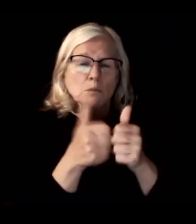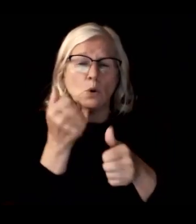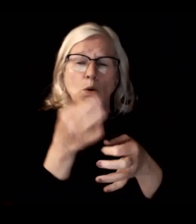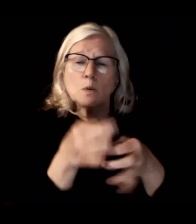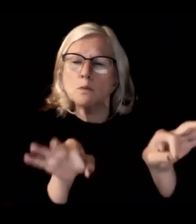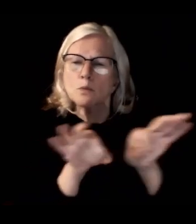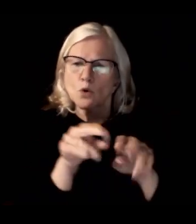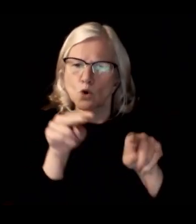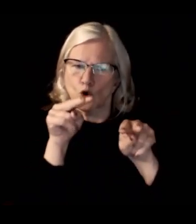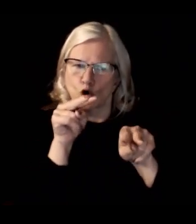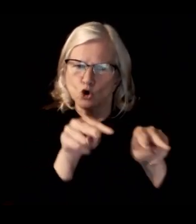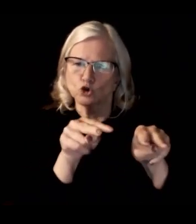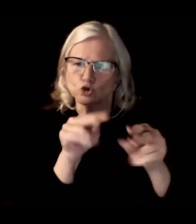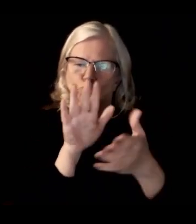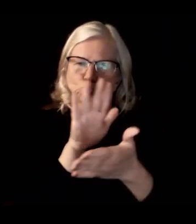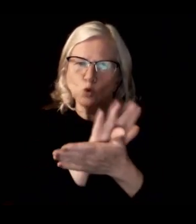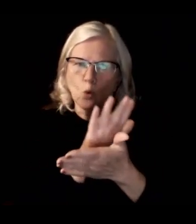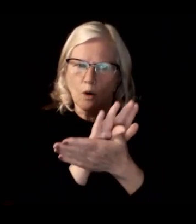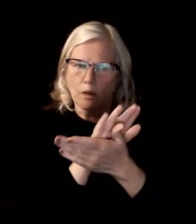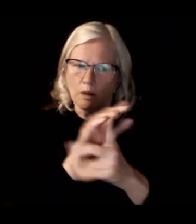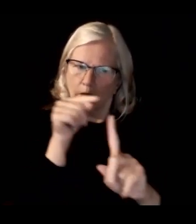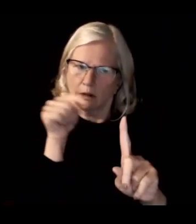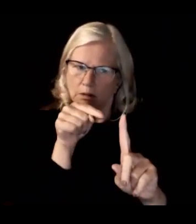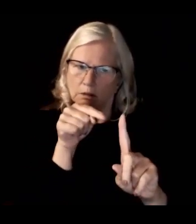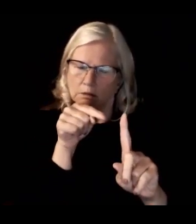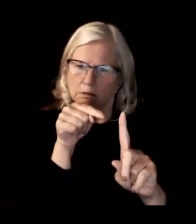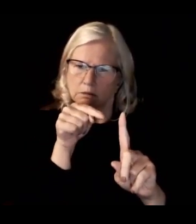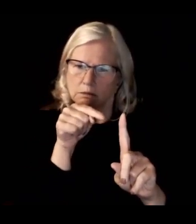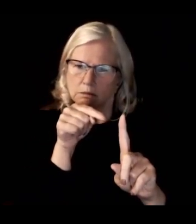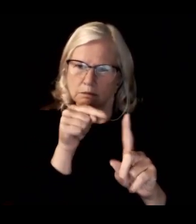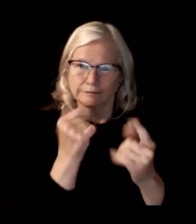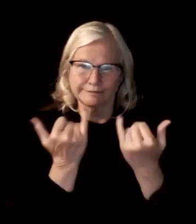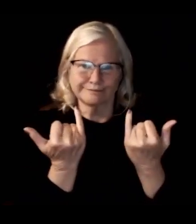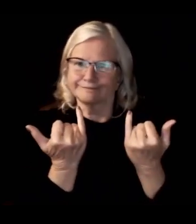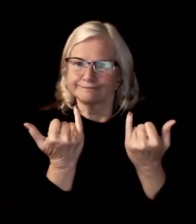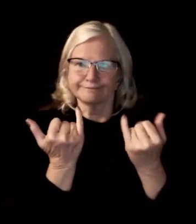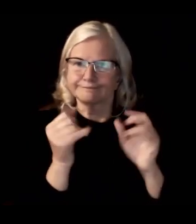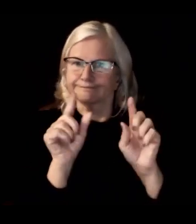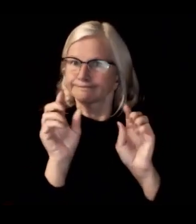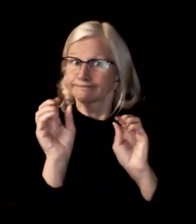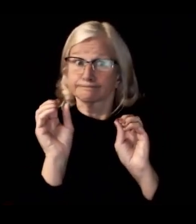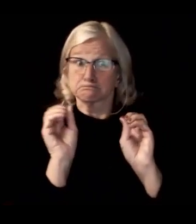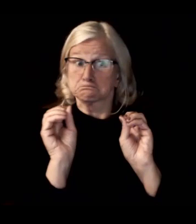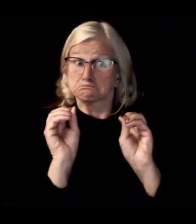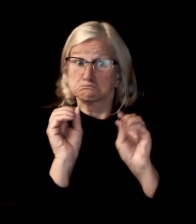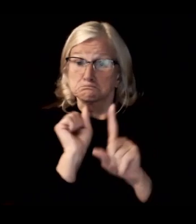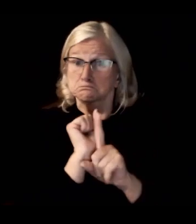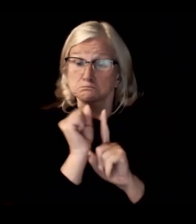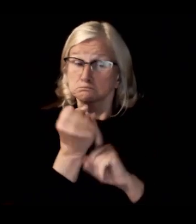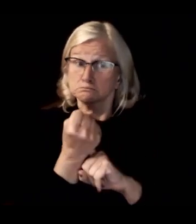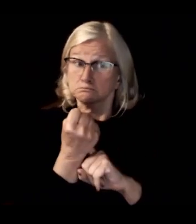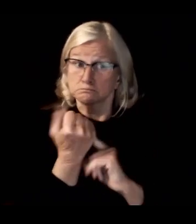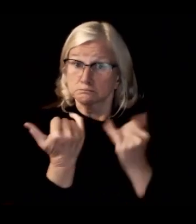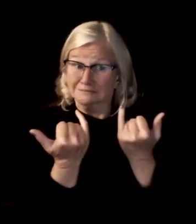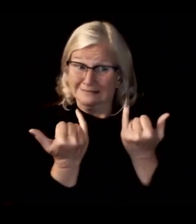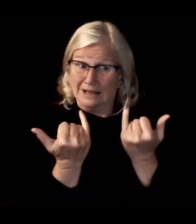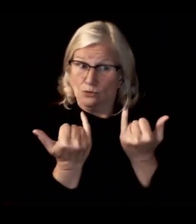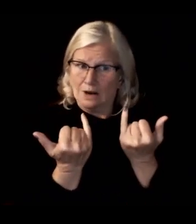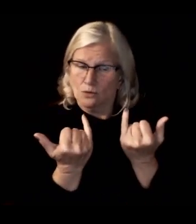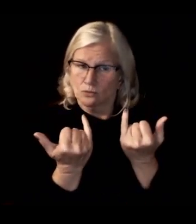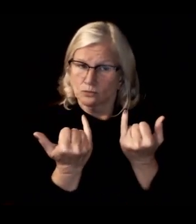has not been a situation at this point where that has been discussed. Okay, thank